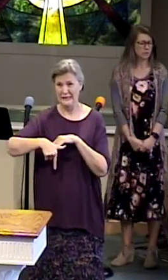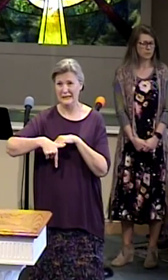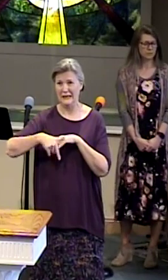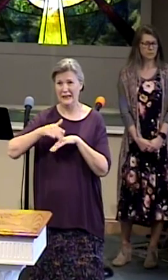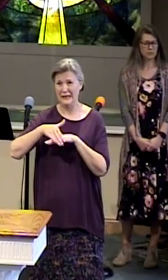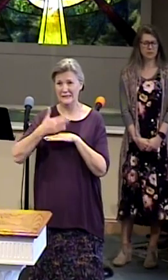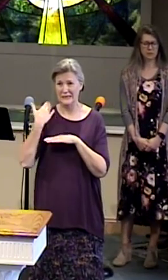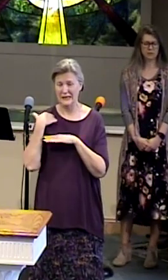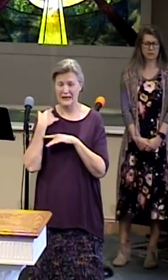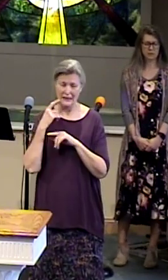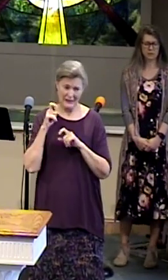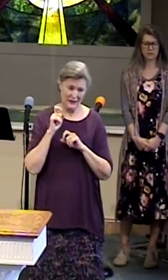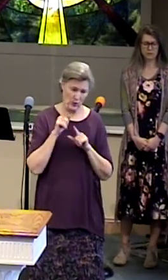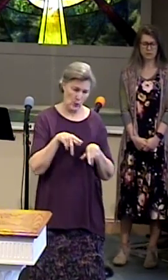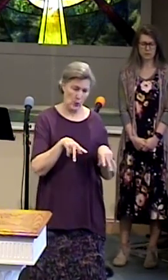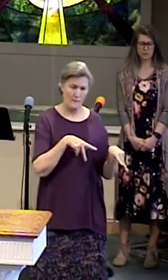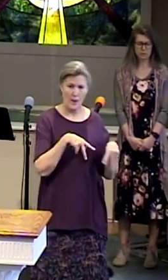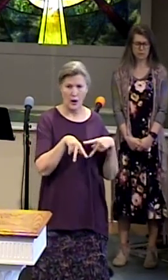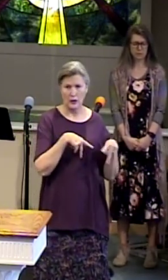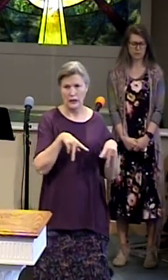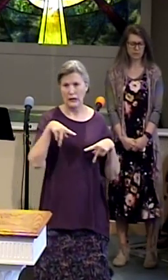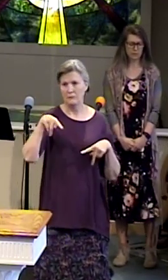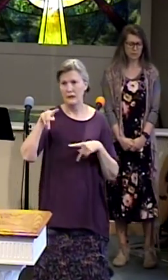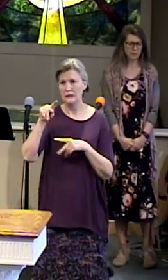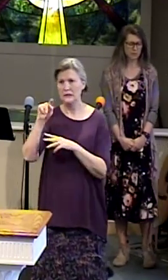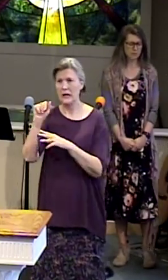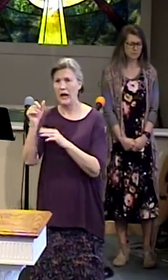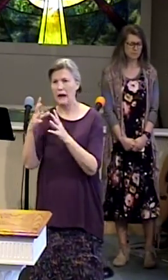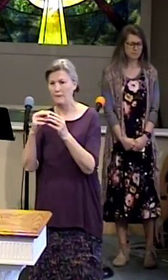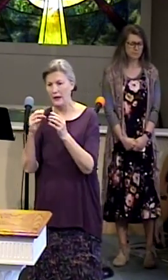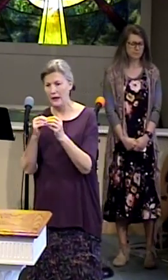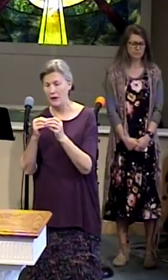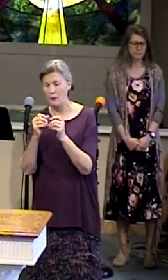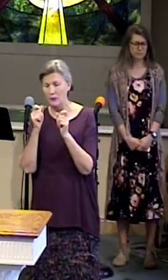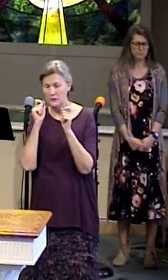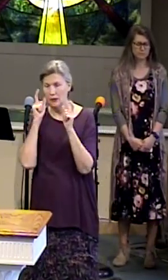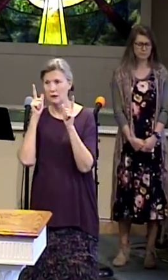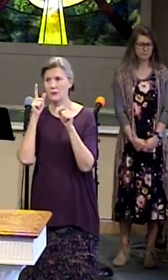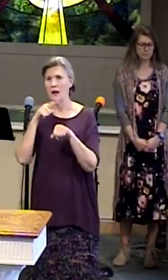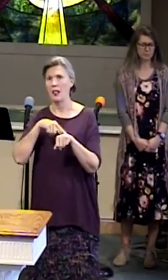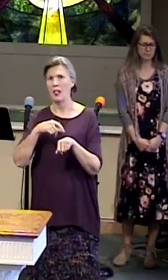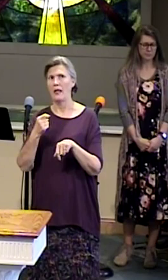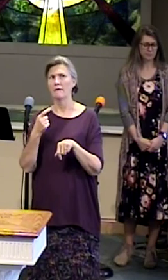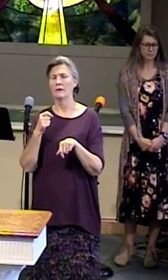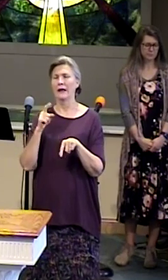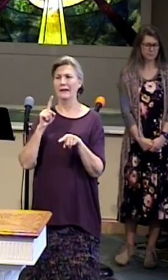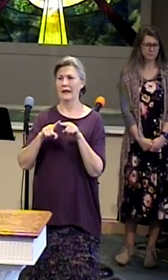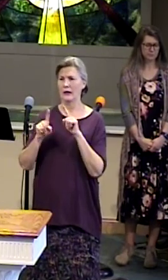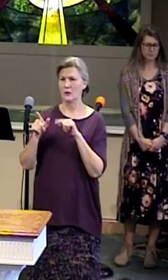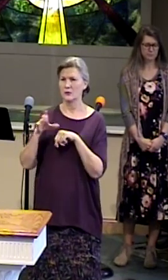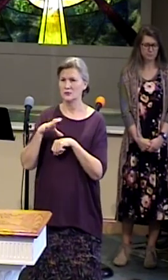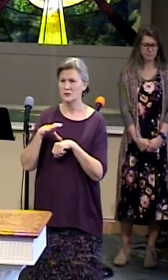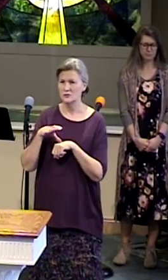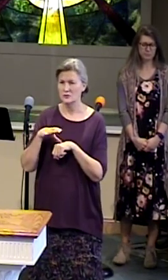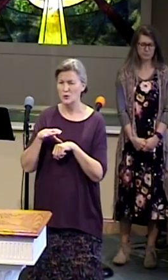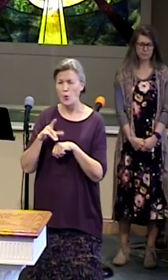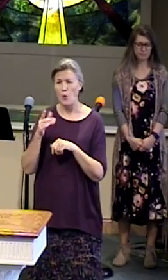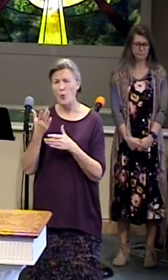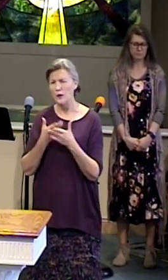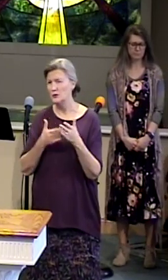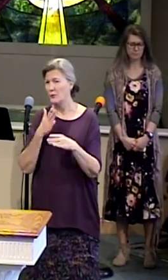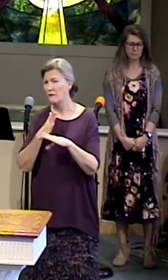I had to go to a party, a PTA meeting, and they were up till 11, and so I just couldn't make it. God, what excuses? What's stopping